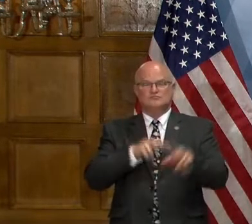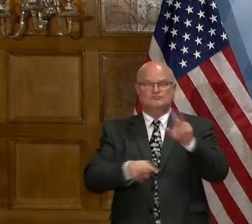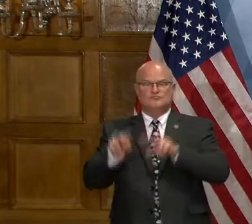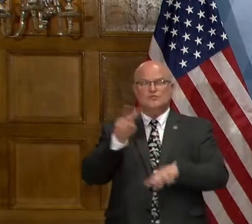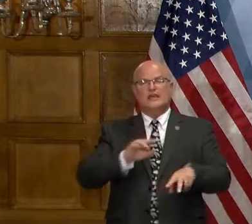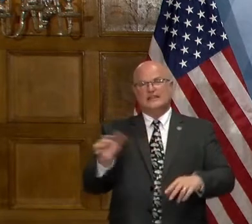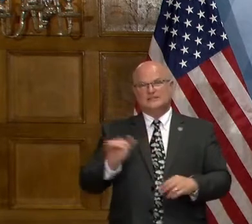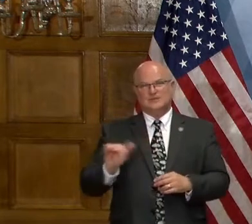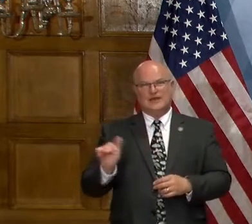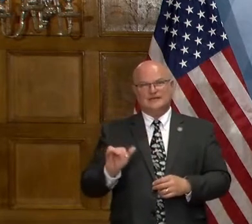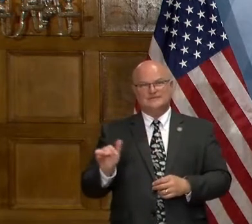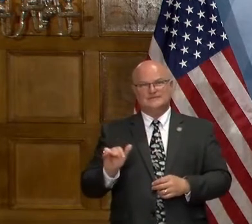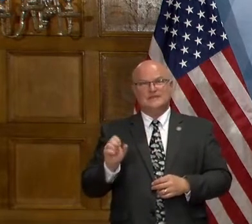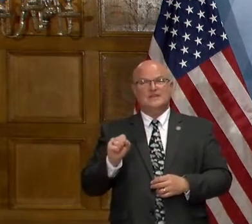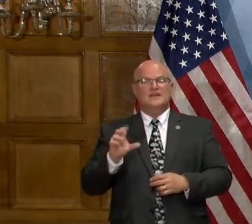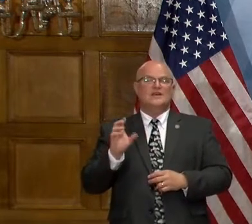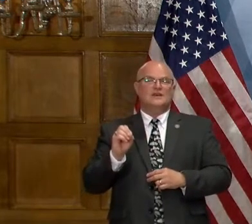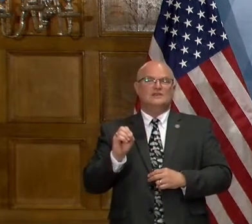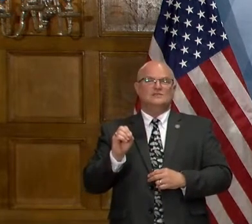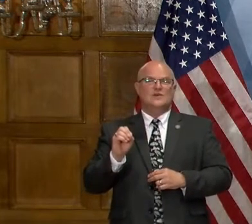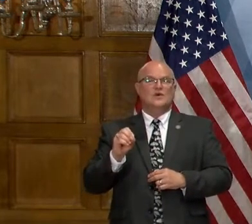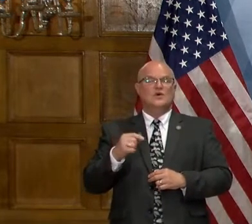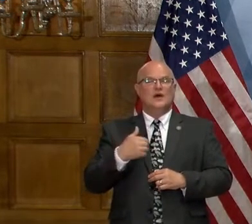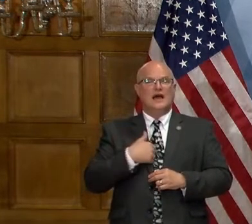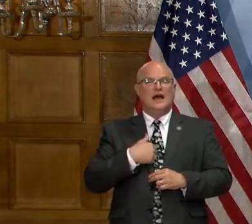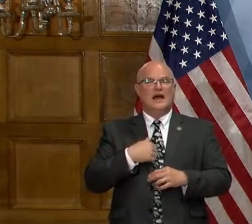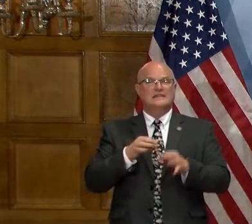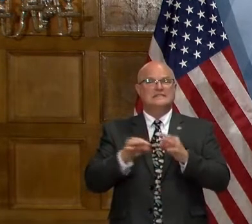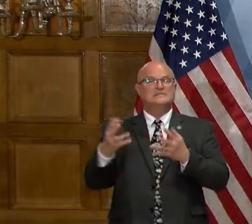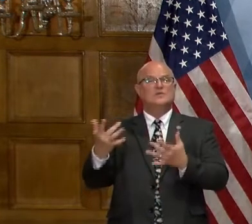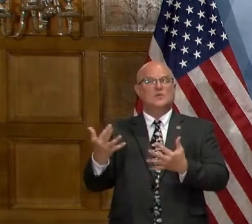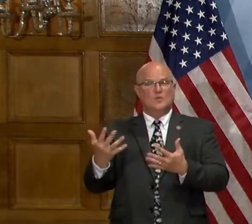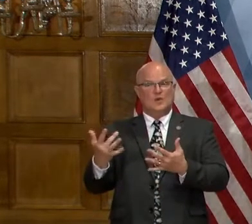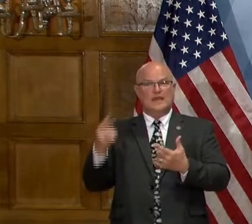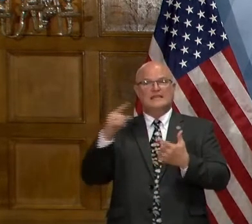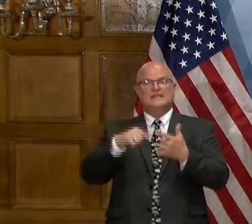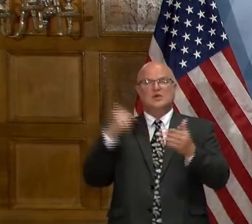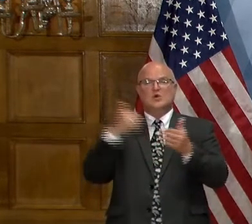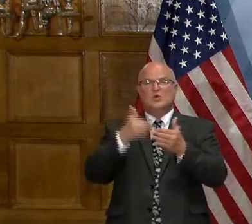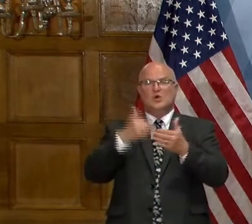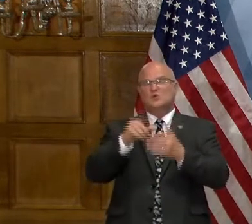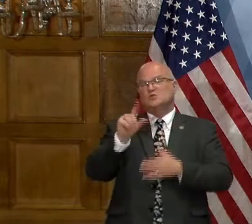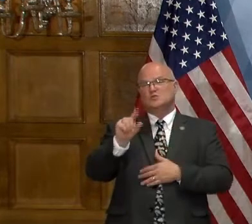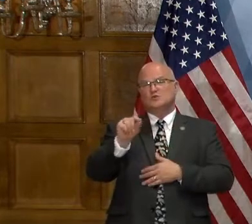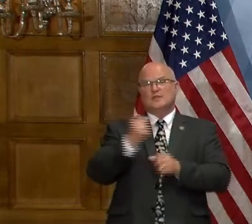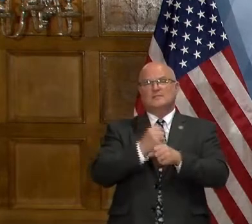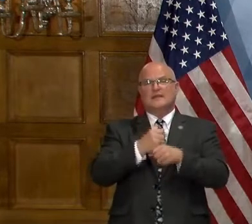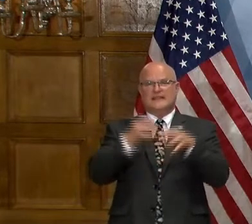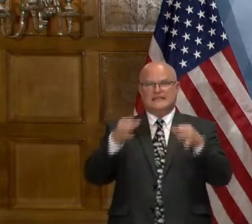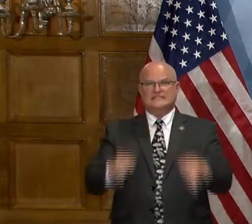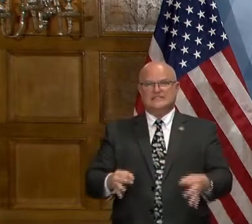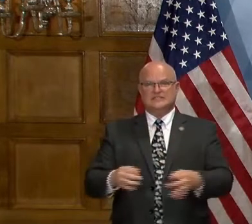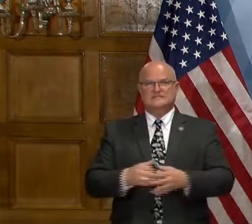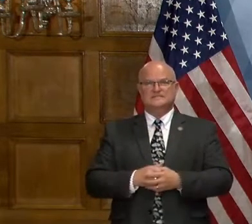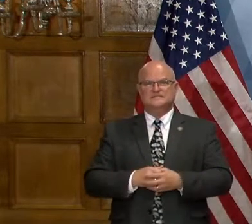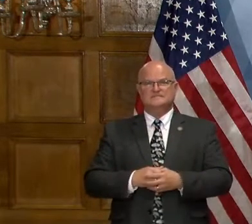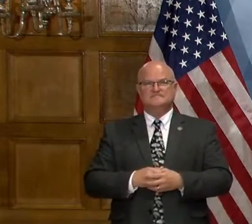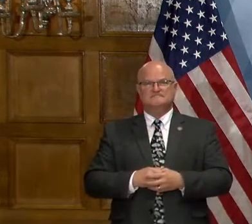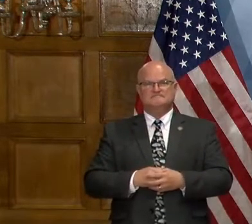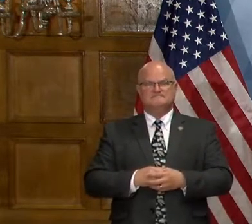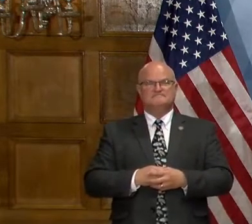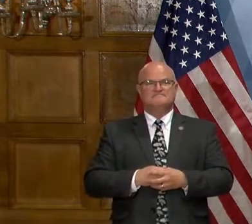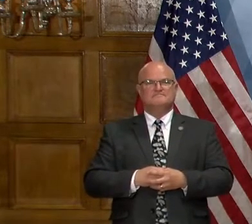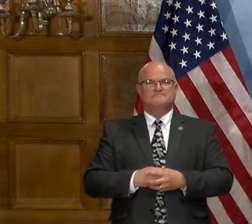at it as well. And so I'll simply wait till closer to the 20th to make that decision. I think that would be